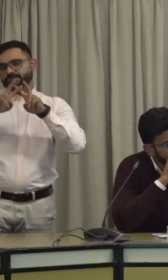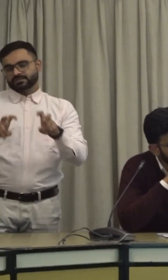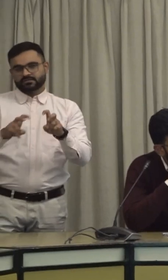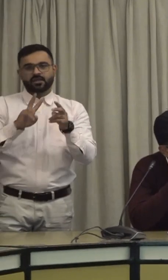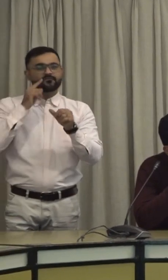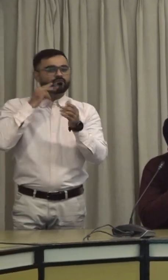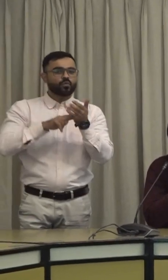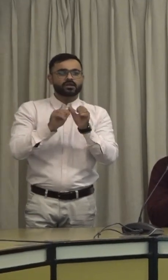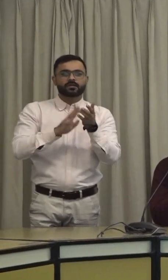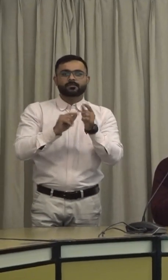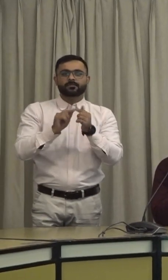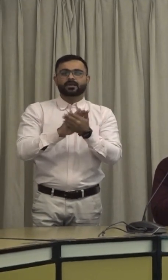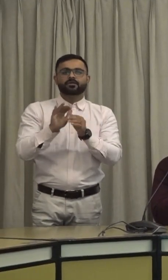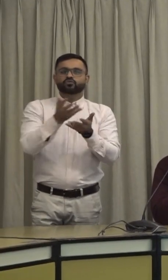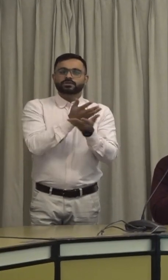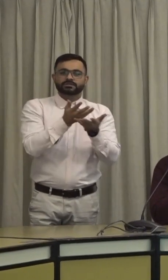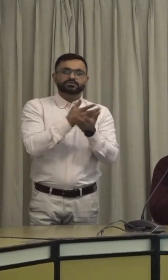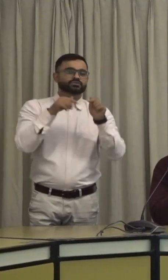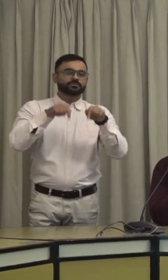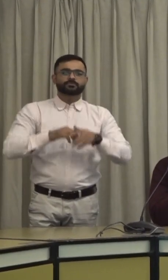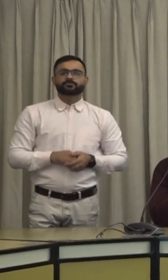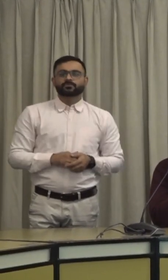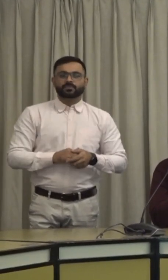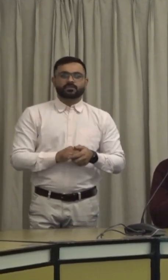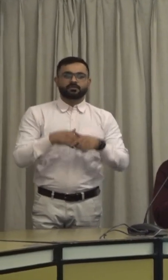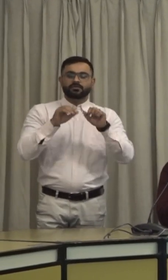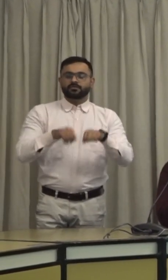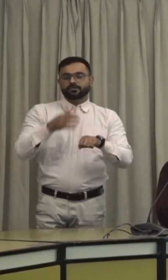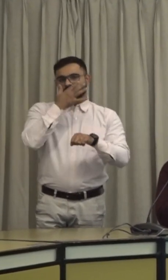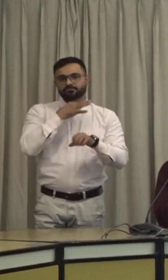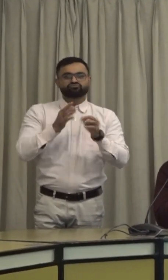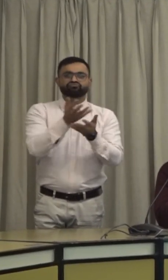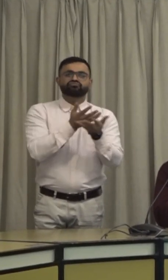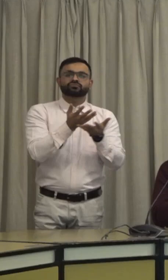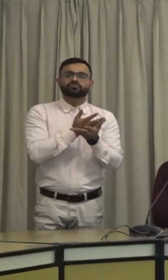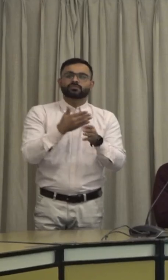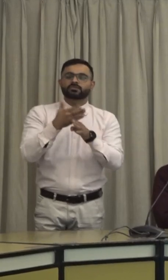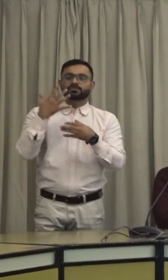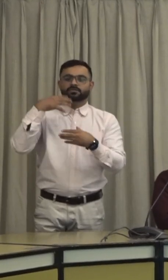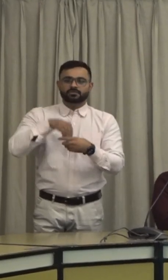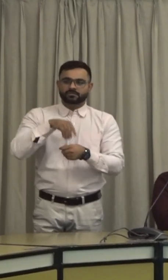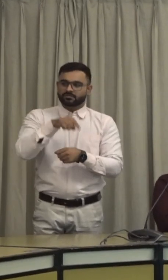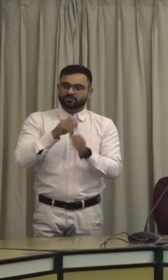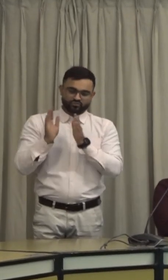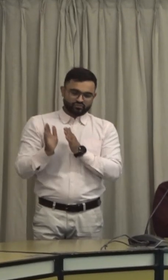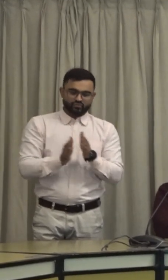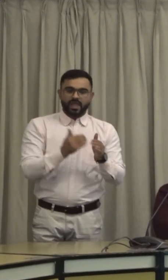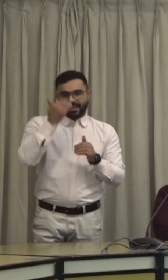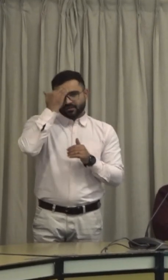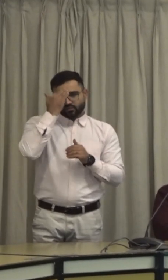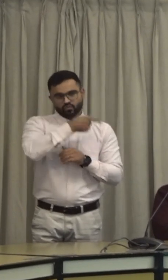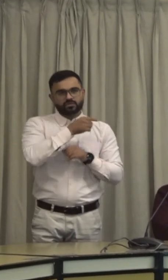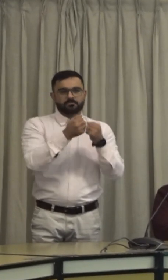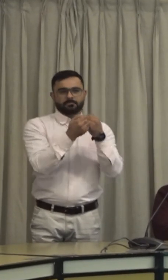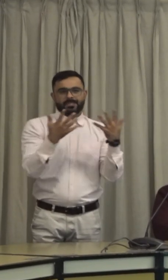Mehta and I'm going to be moderating the discussion today. We've had some wonderful discussions as a part of this series, and I know that there will